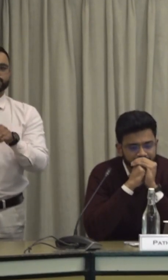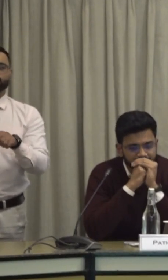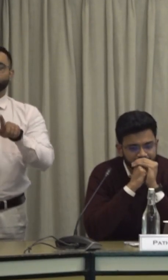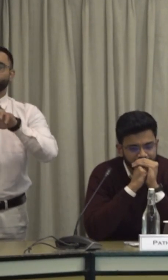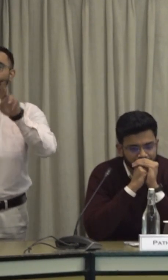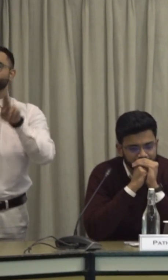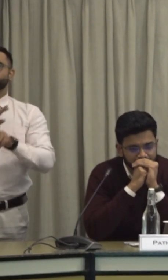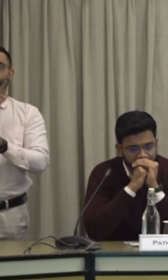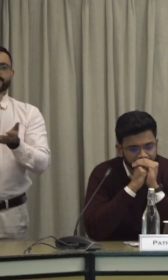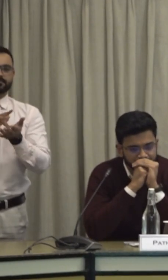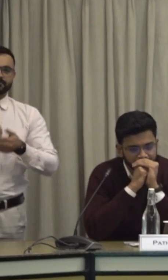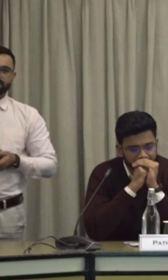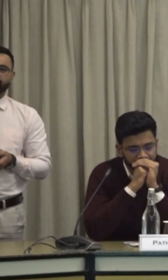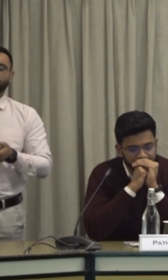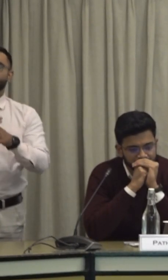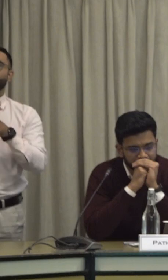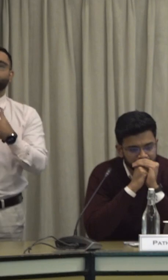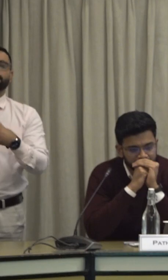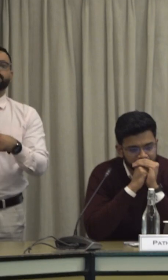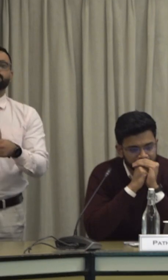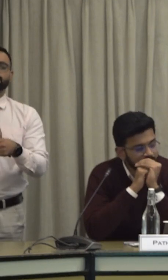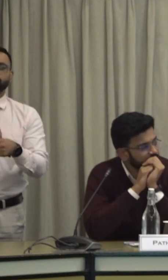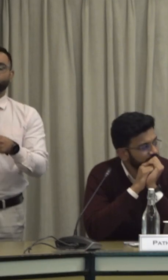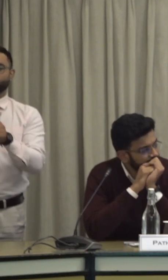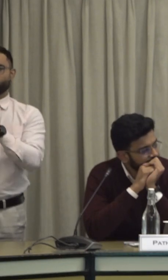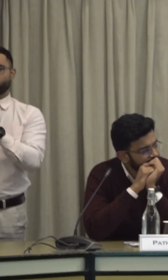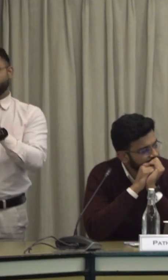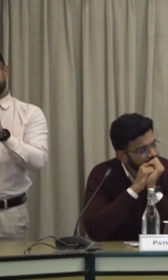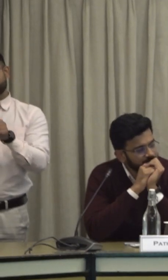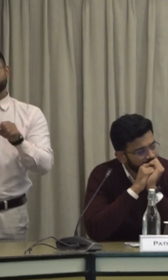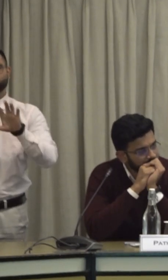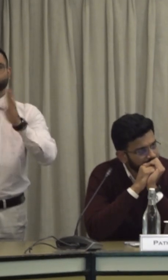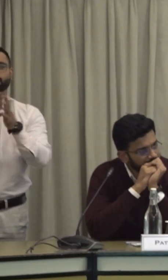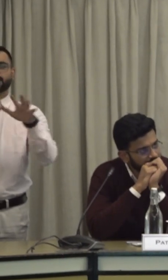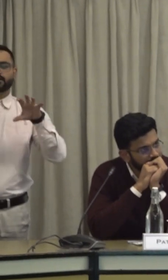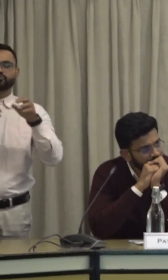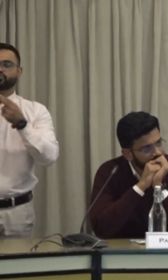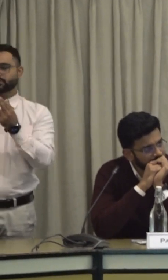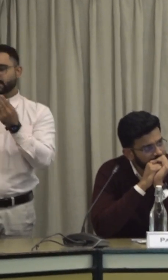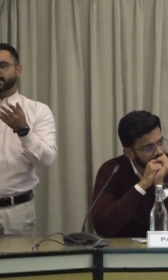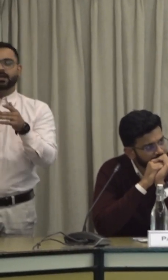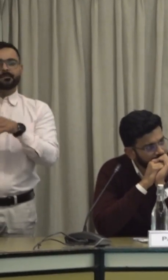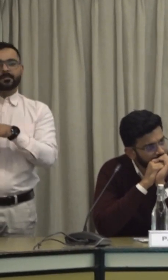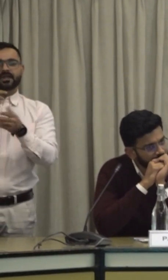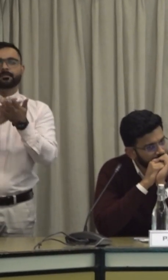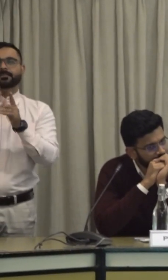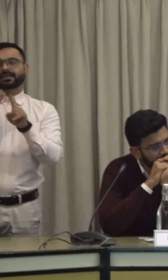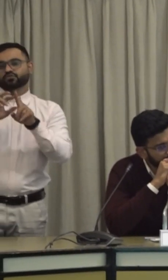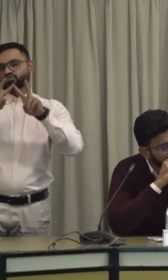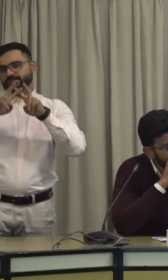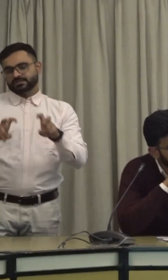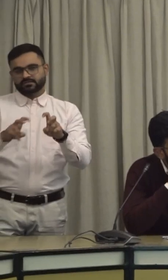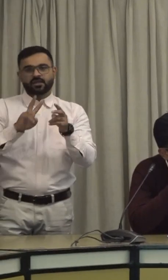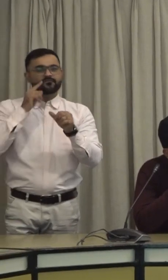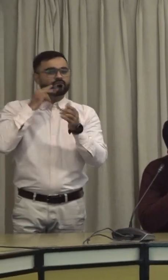India International Center as a part of the Working of the Indian Constitution, Stories and Scholarship series. I'm Dhwani